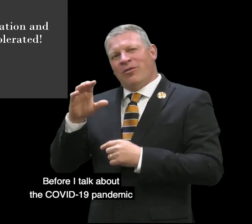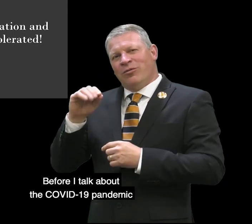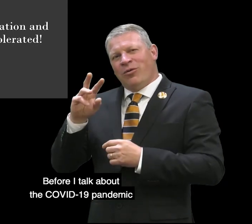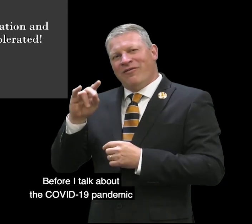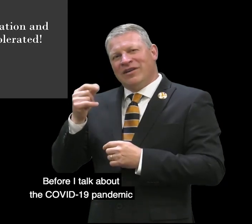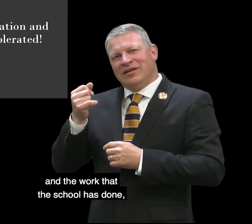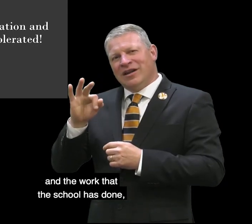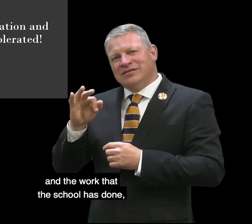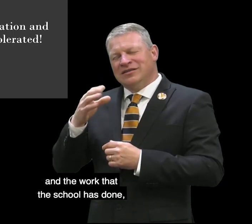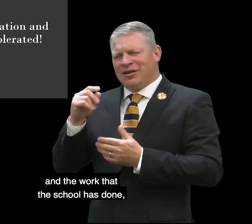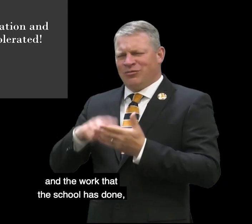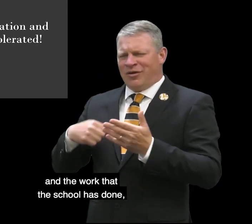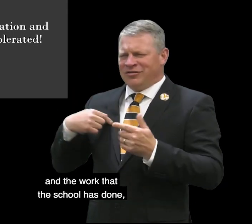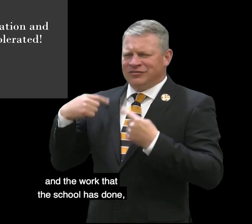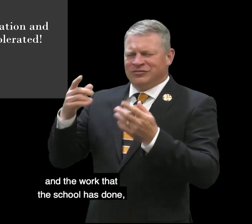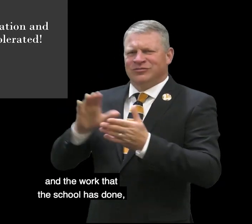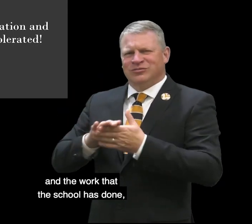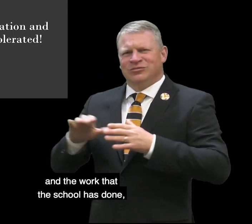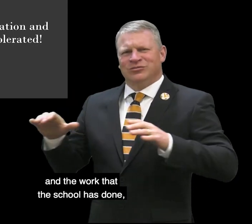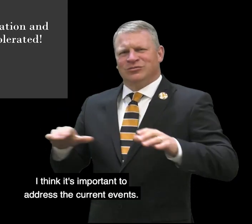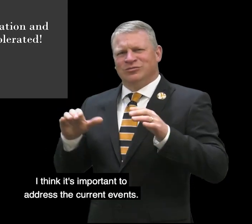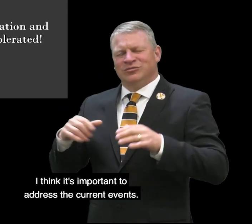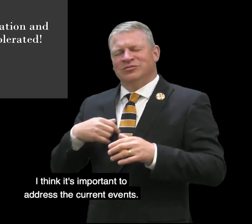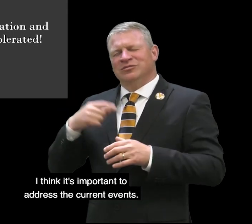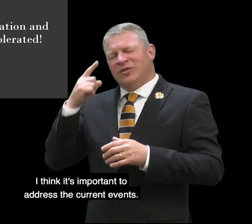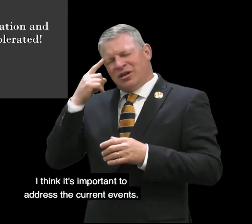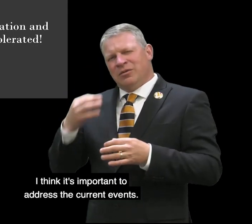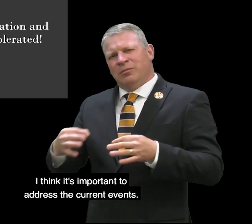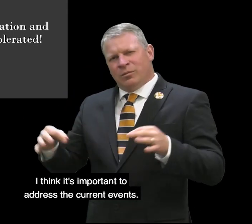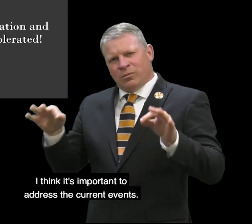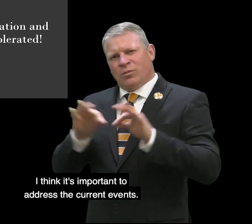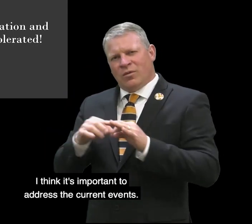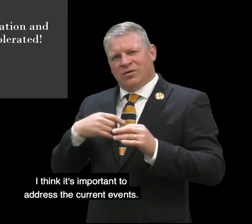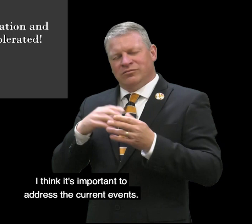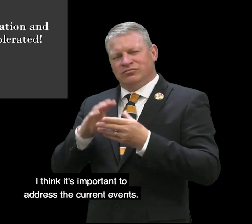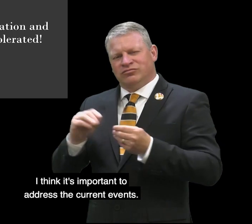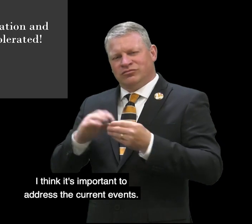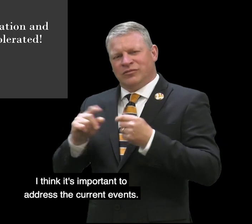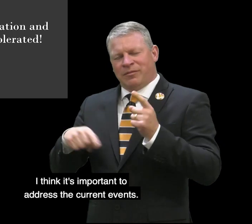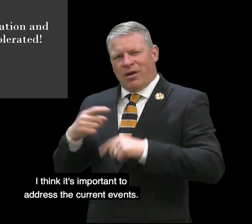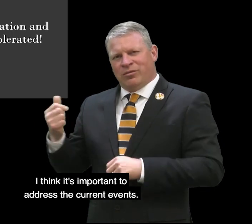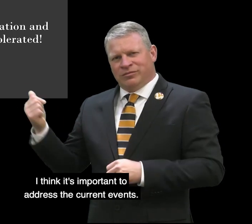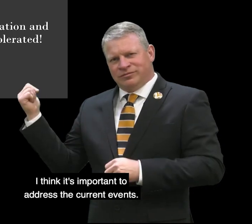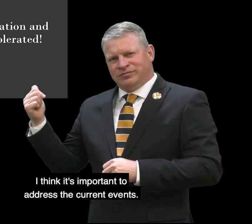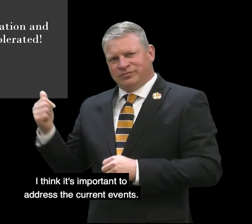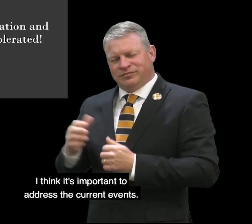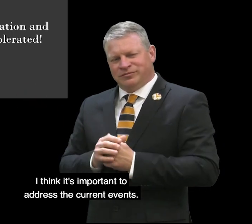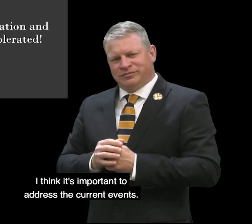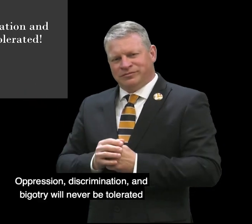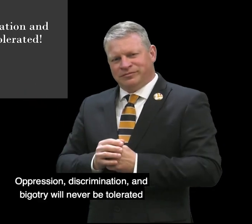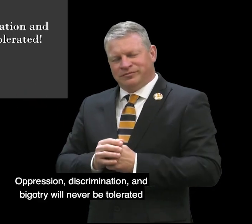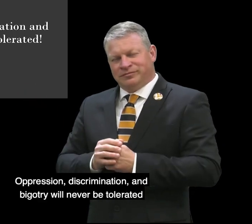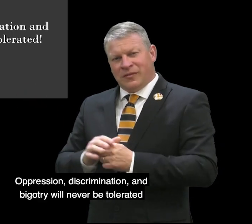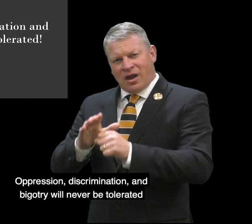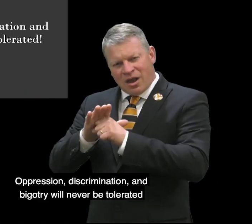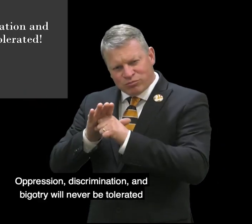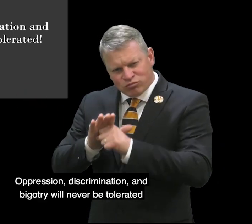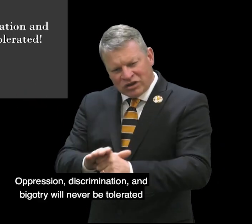Before I talk about the COVID-19 pandemic and the work that the school has done, I think it's important to address the